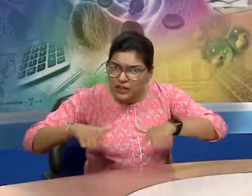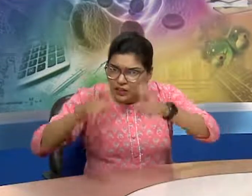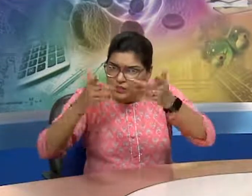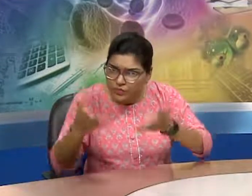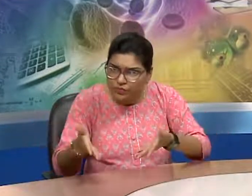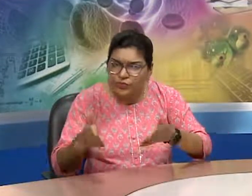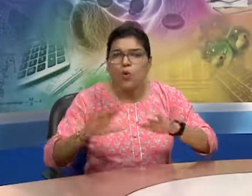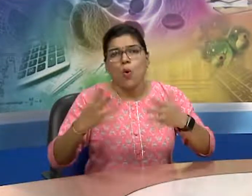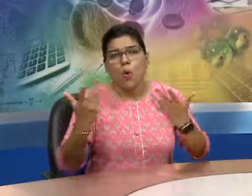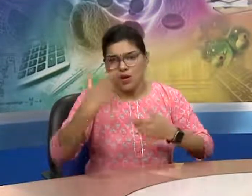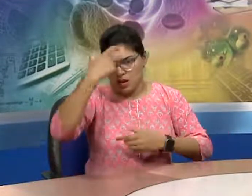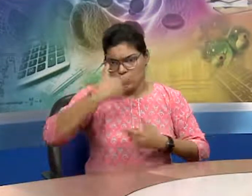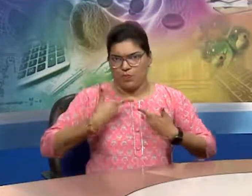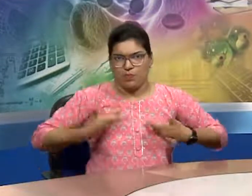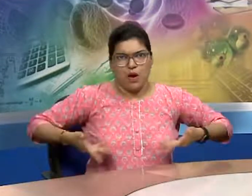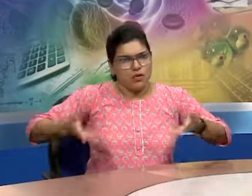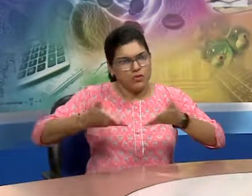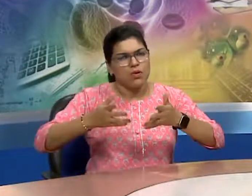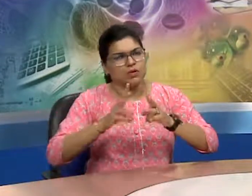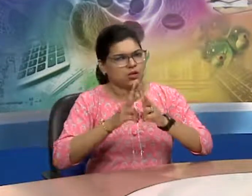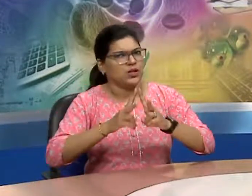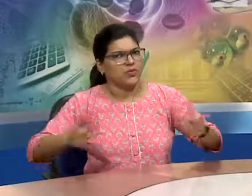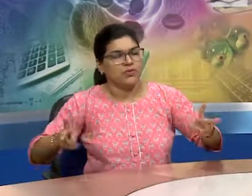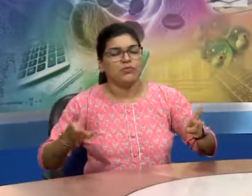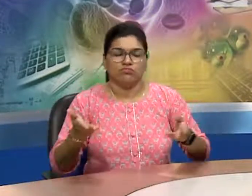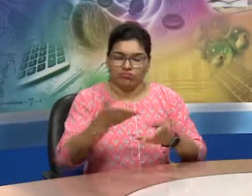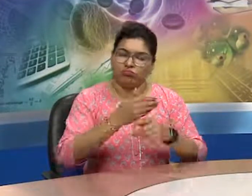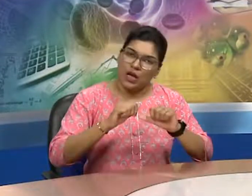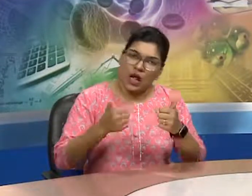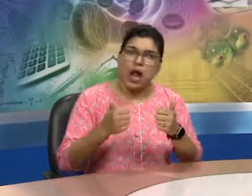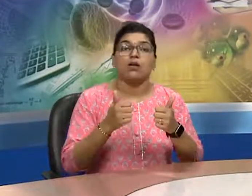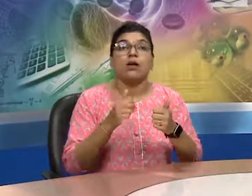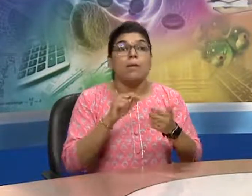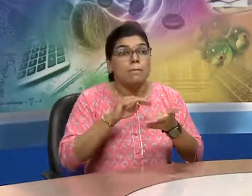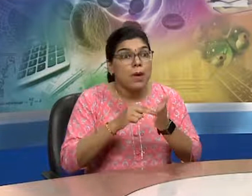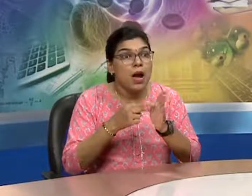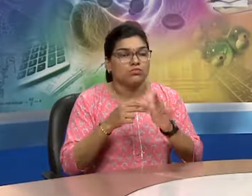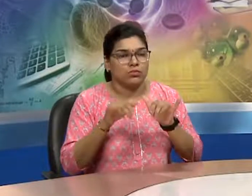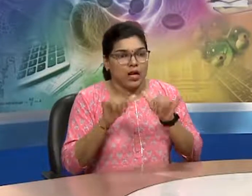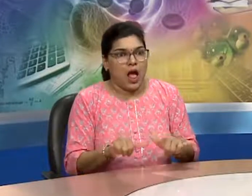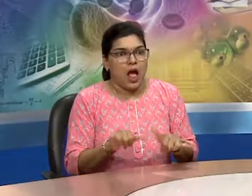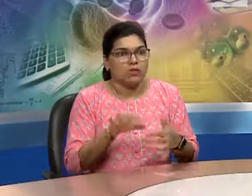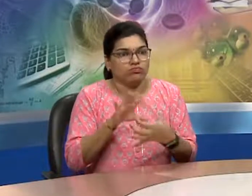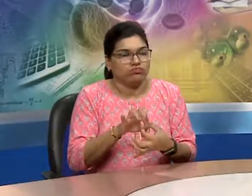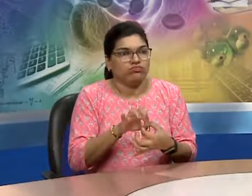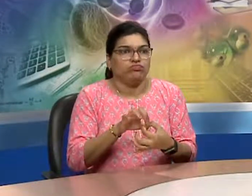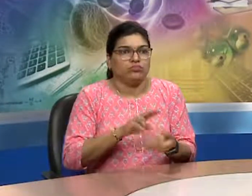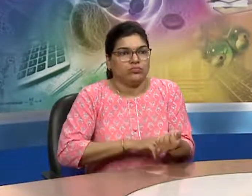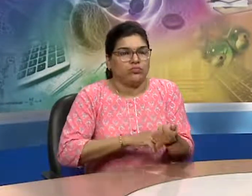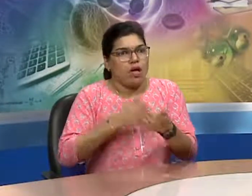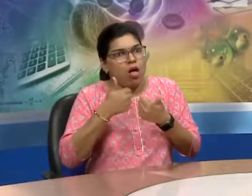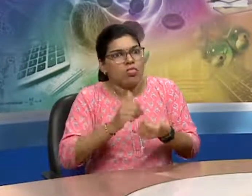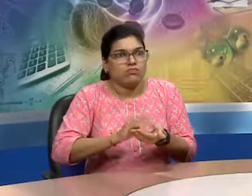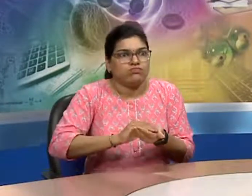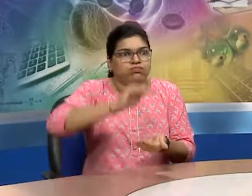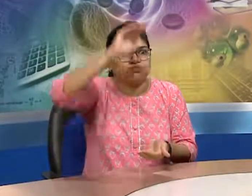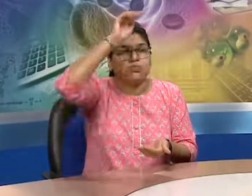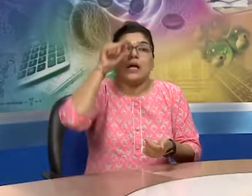So similarly, there are different organisms on earth. They have adaptation for a